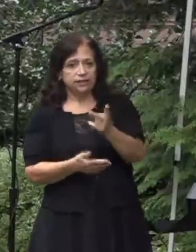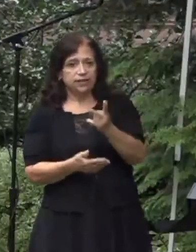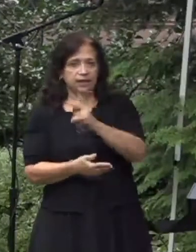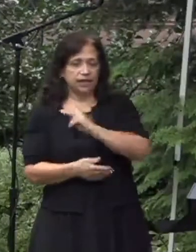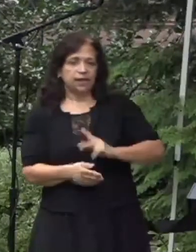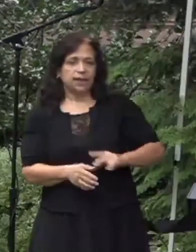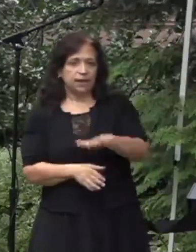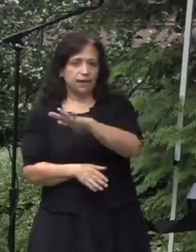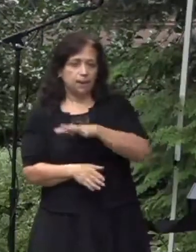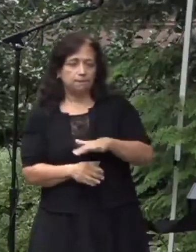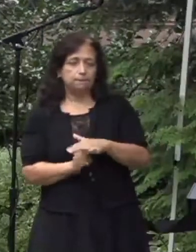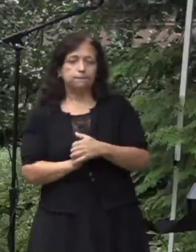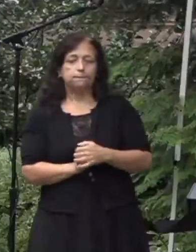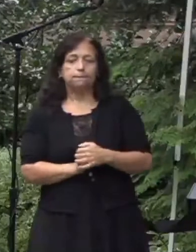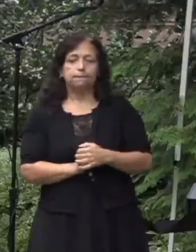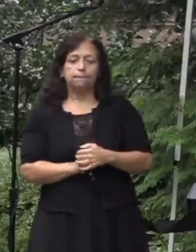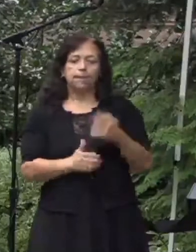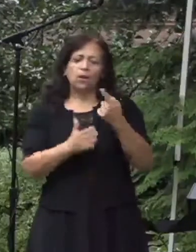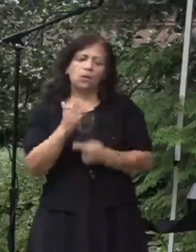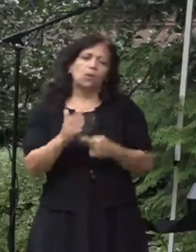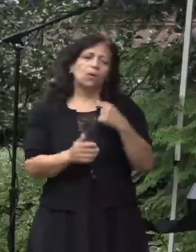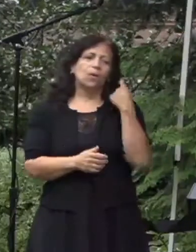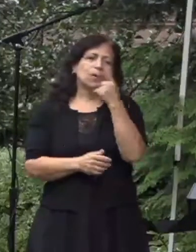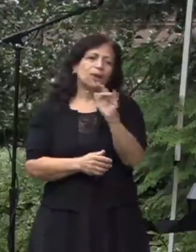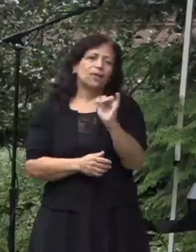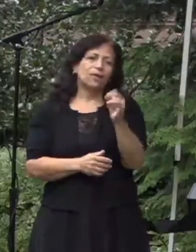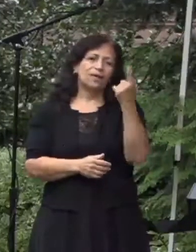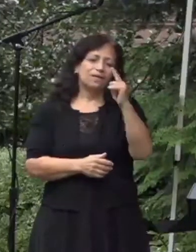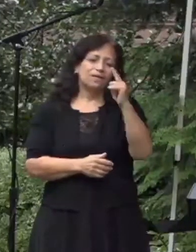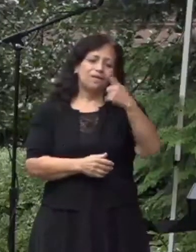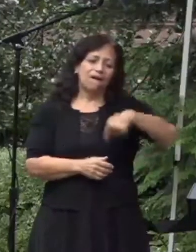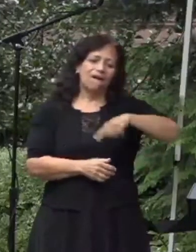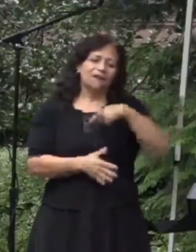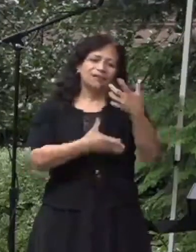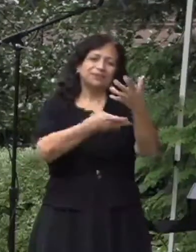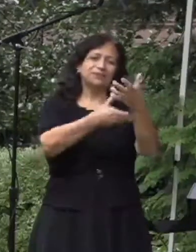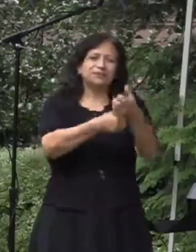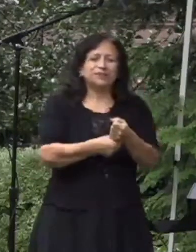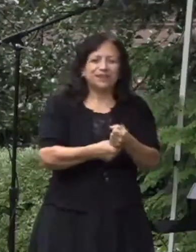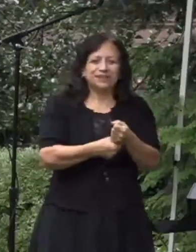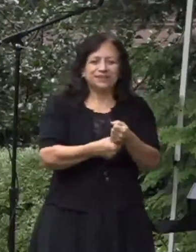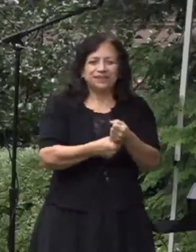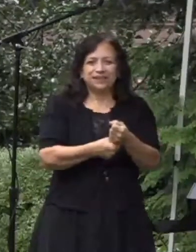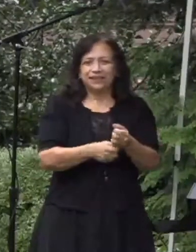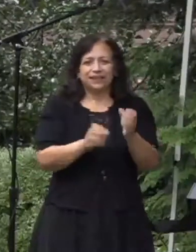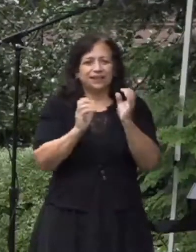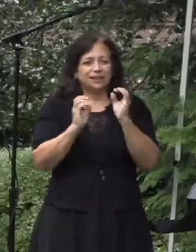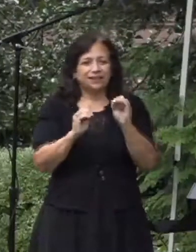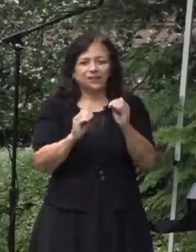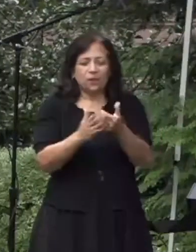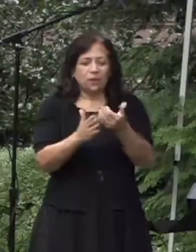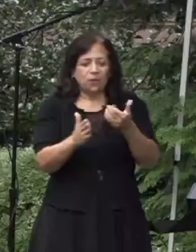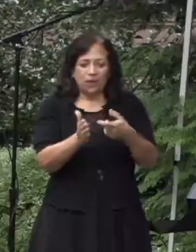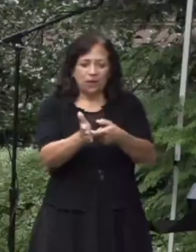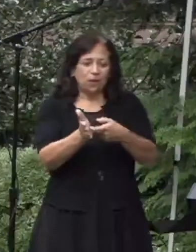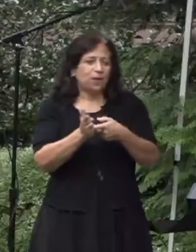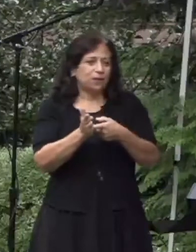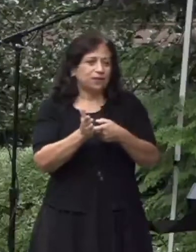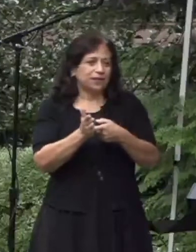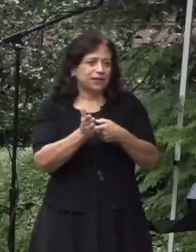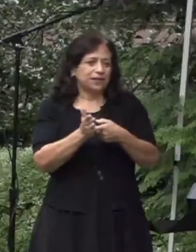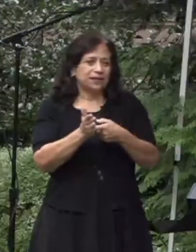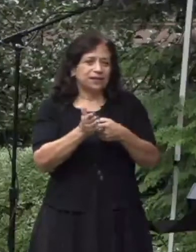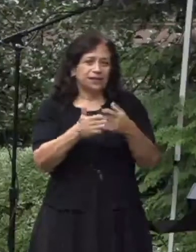kingdom. What would it look like for us to trust that there's really no prerequisite to